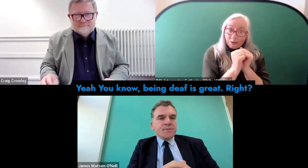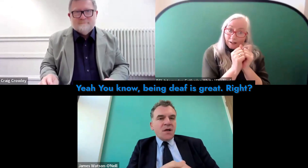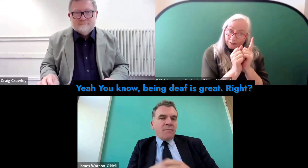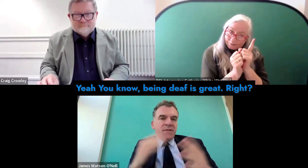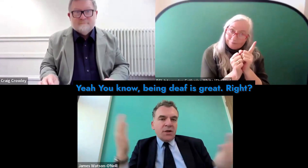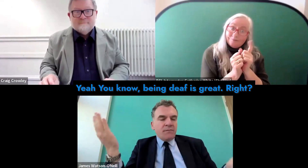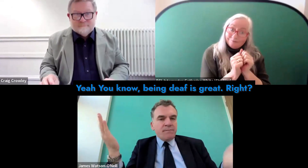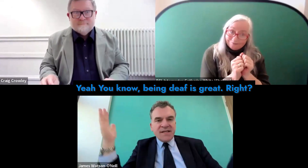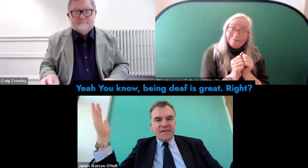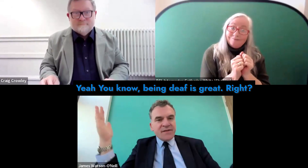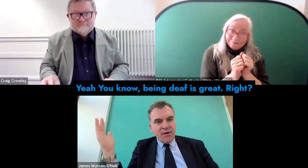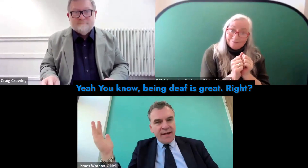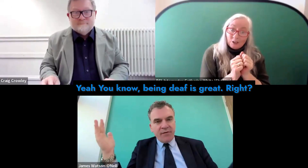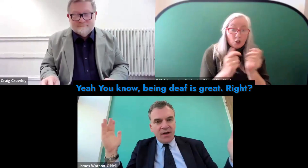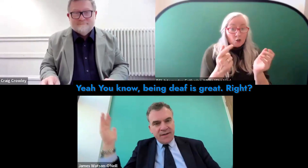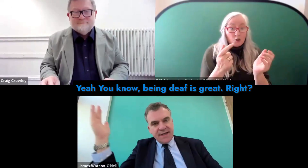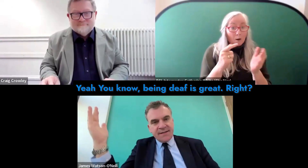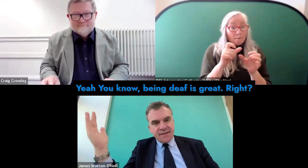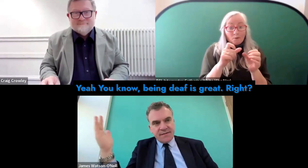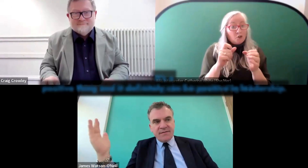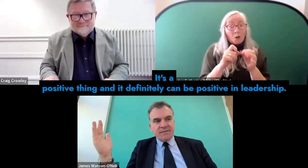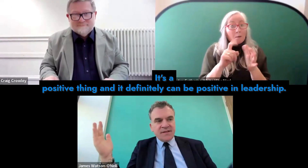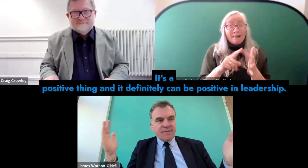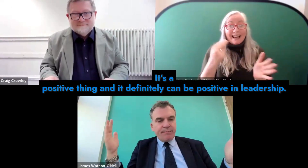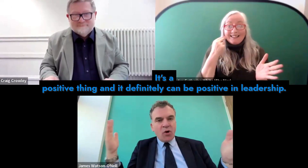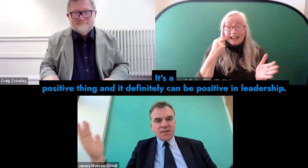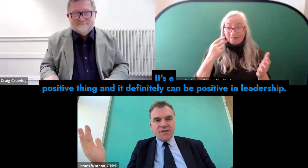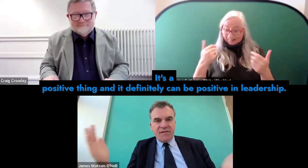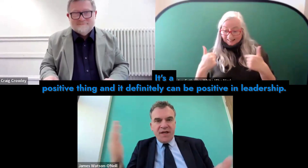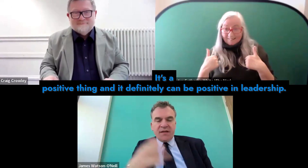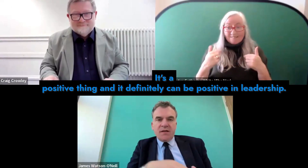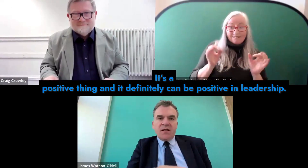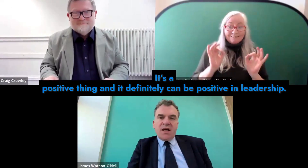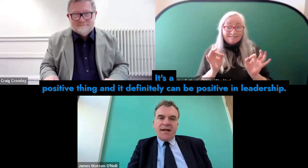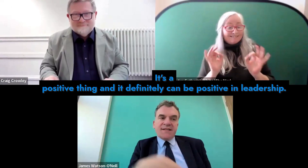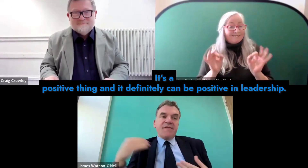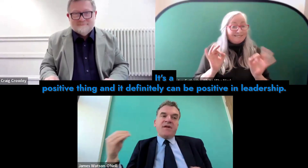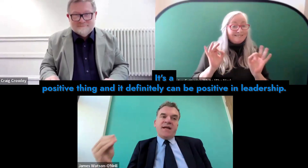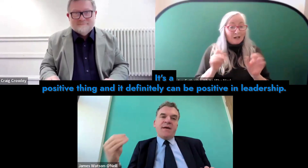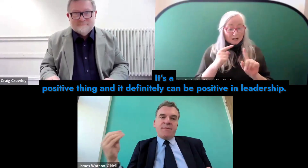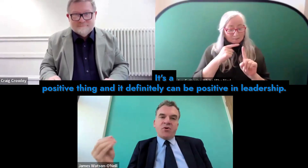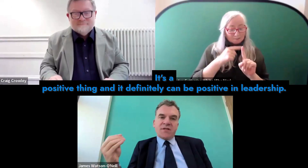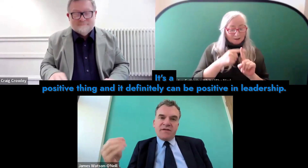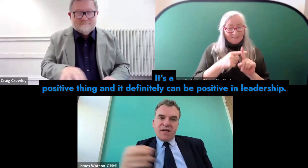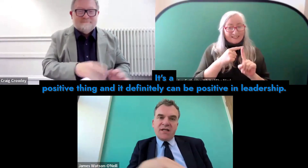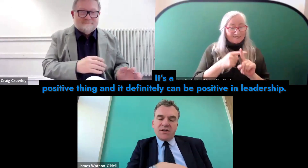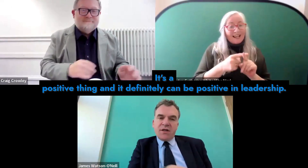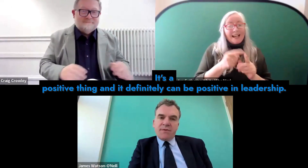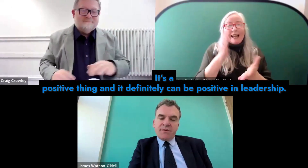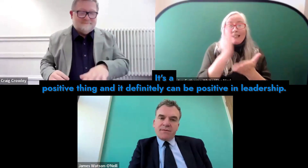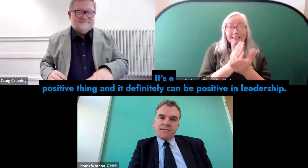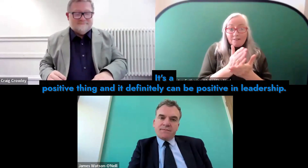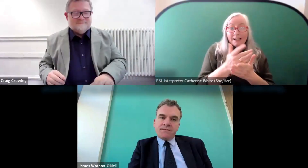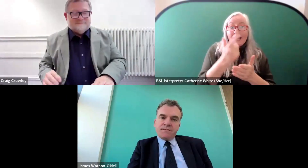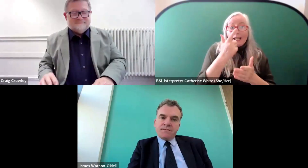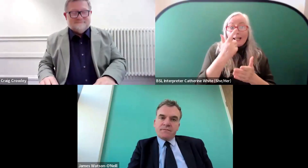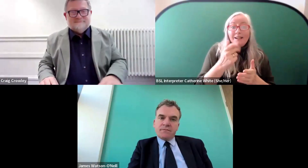Yeah, being deaf is great, right? It's a positive thing, and it definitely can be positive in